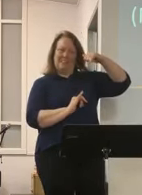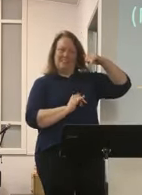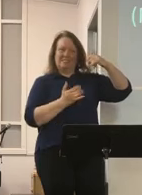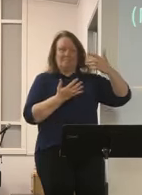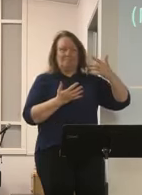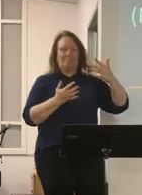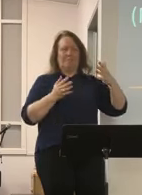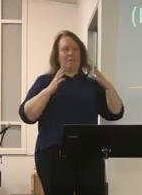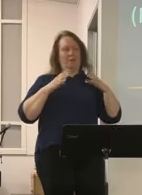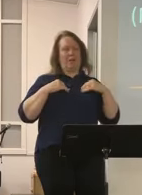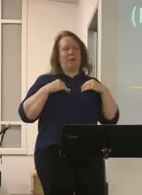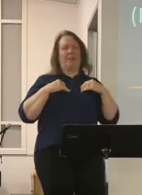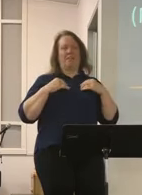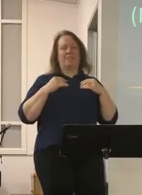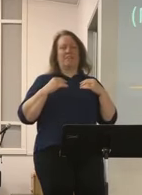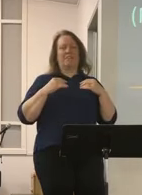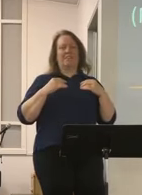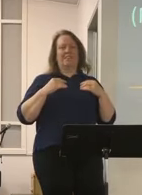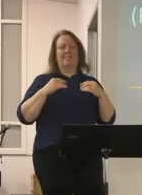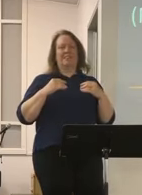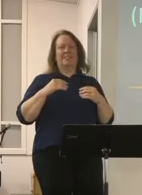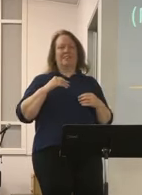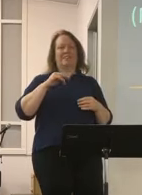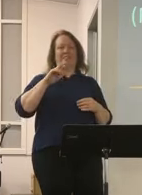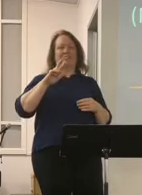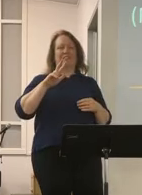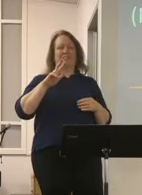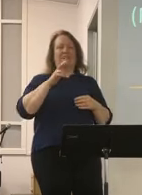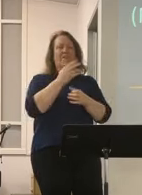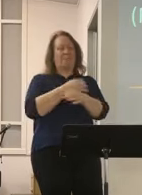So we have three range drummers.